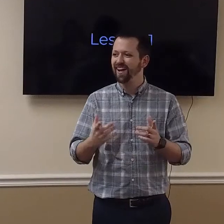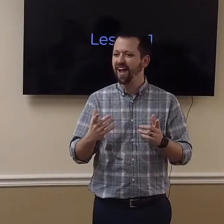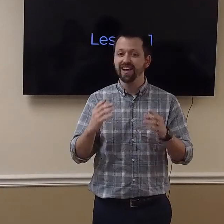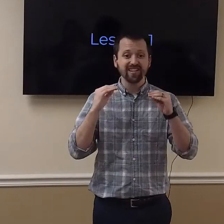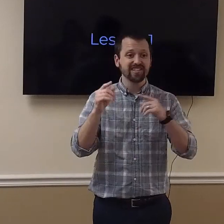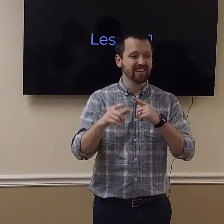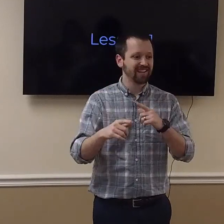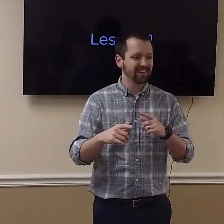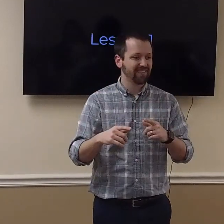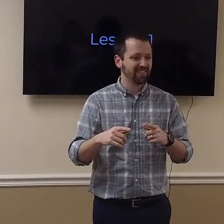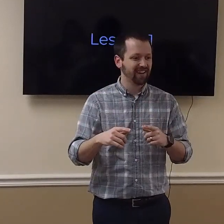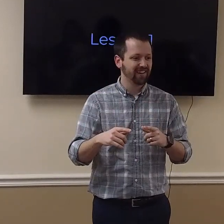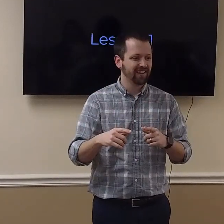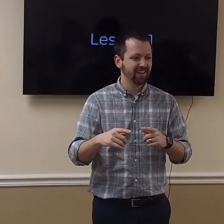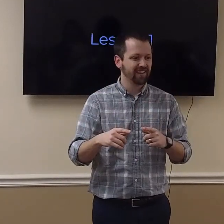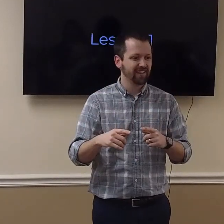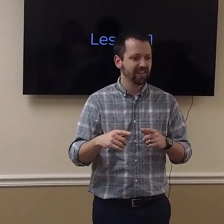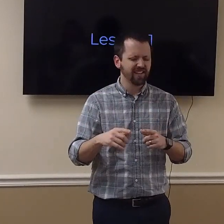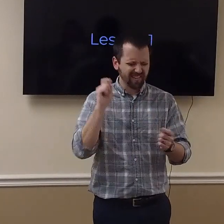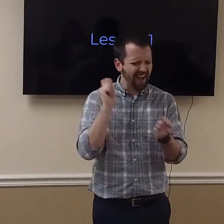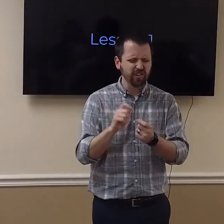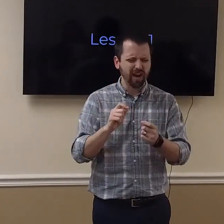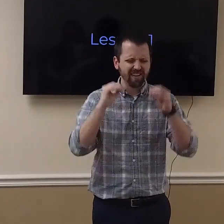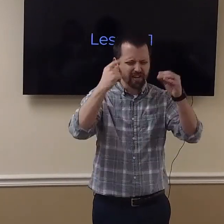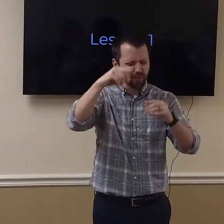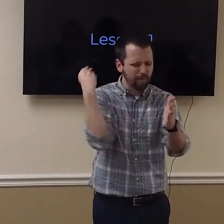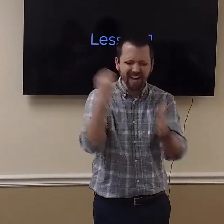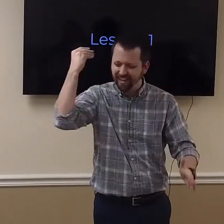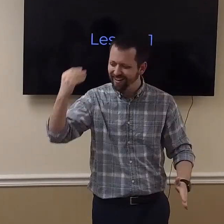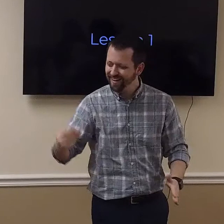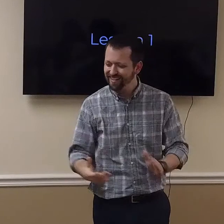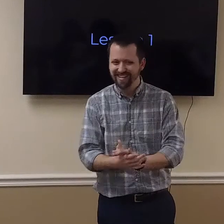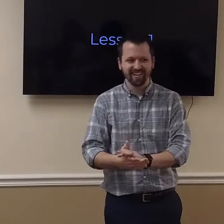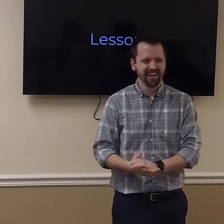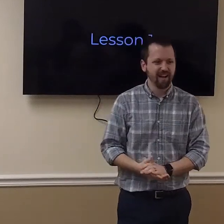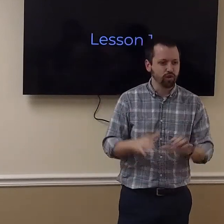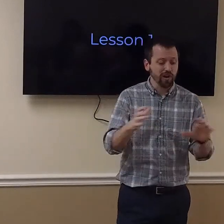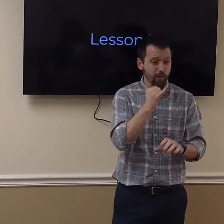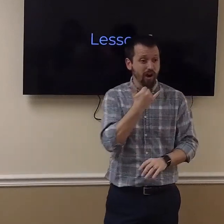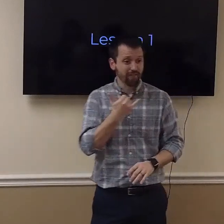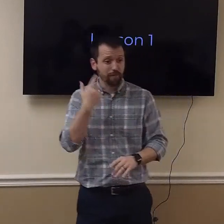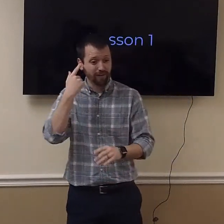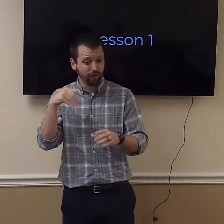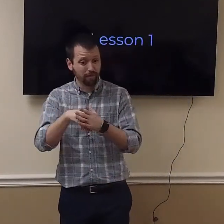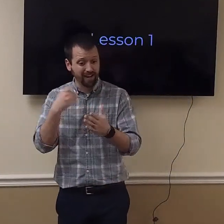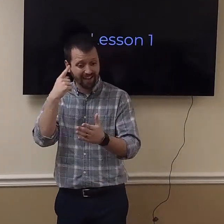I For the money and fame, right? What? For the money and fame. That's exactly why I teach for the money. That's what I So thought. I'm doing it wrong if I'm getting it for the money.